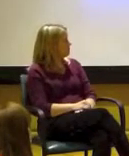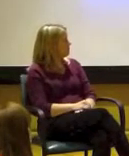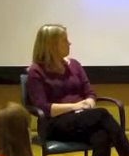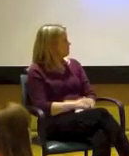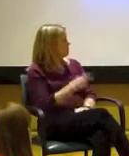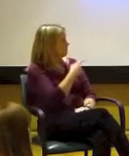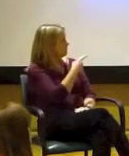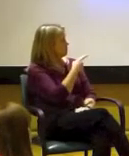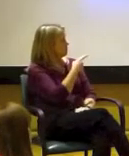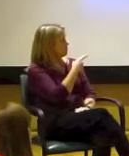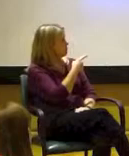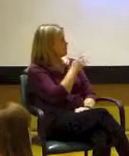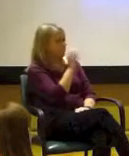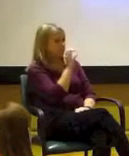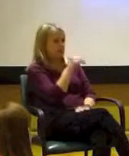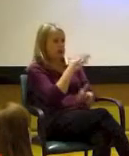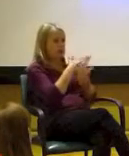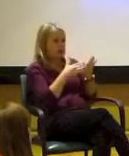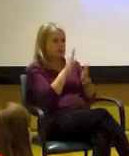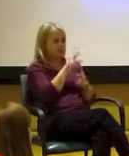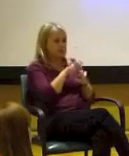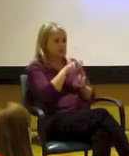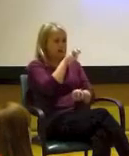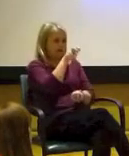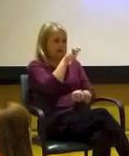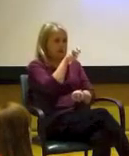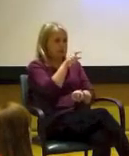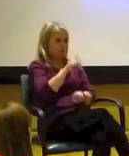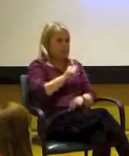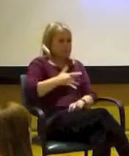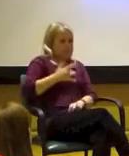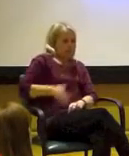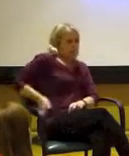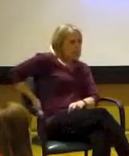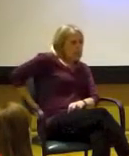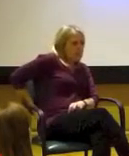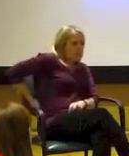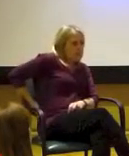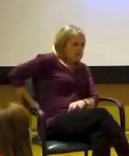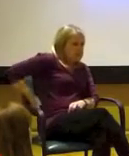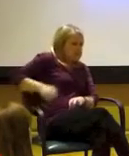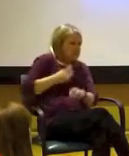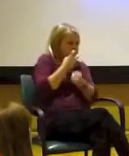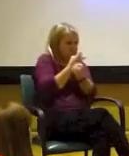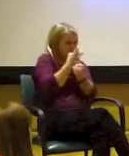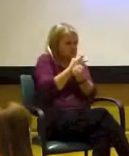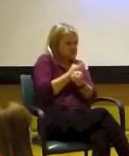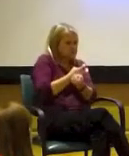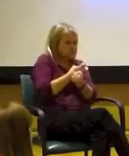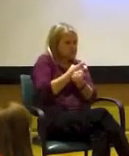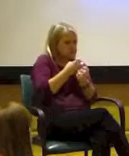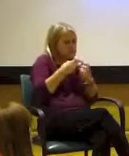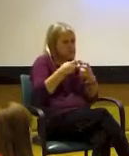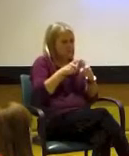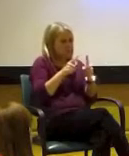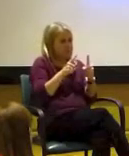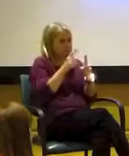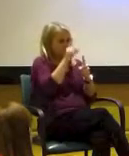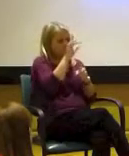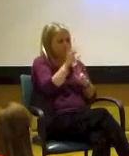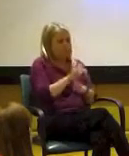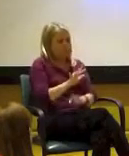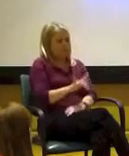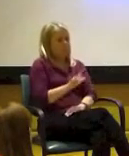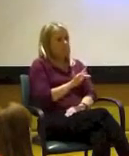spinous processes, that part of your spine in the back that you can feel sticking up, those little spines, they're gone down there.